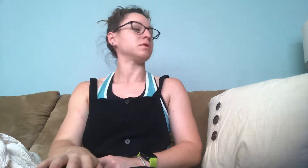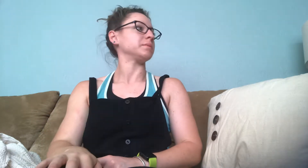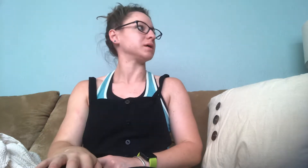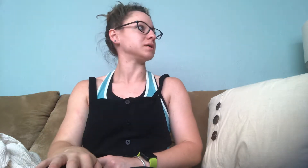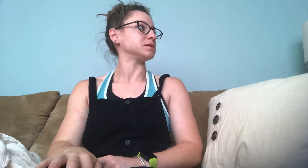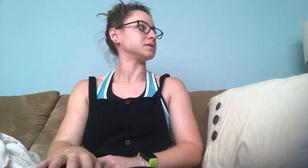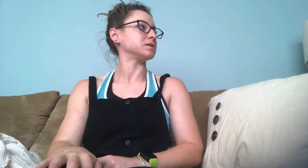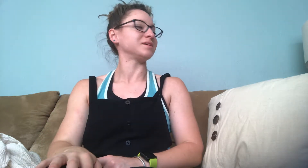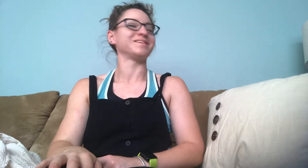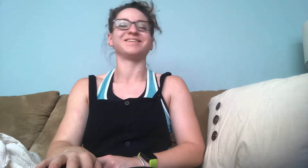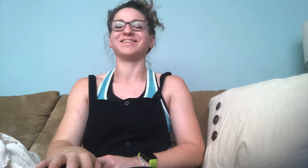oh my goodness.